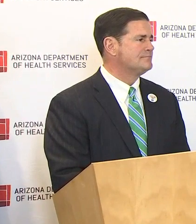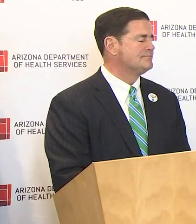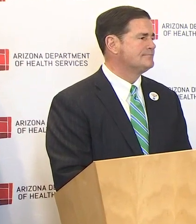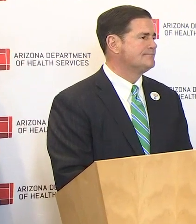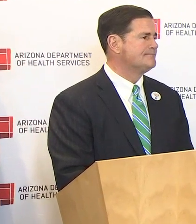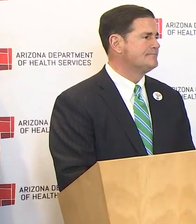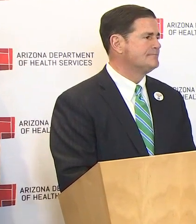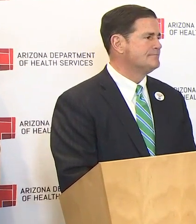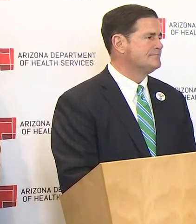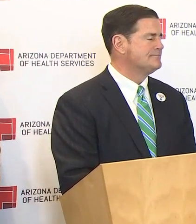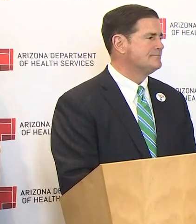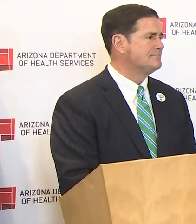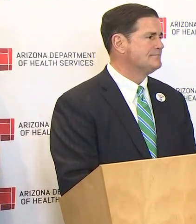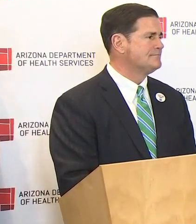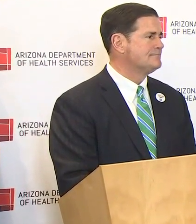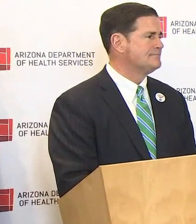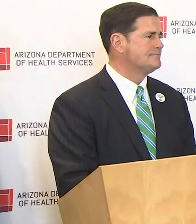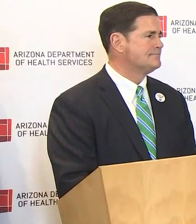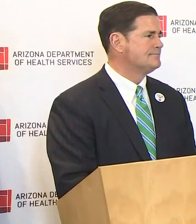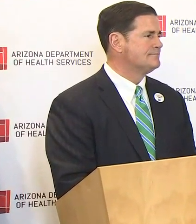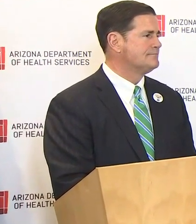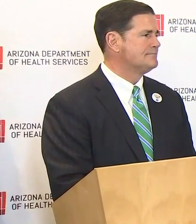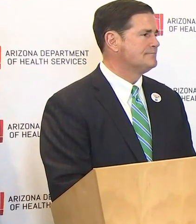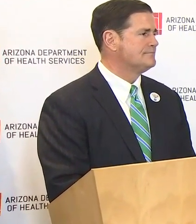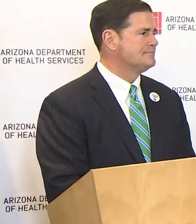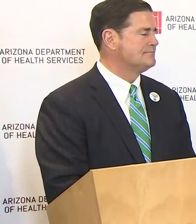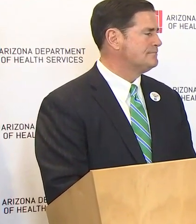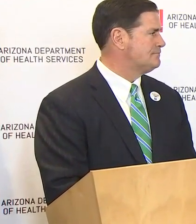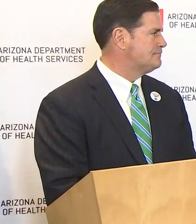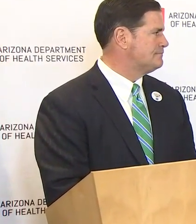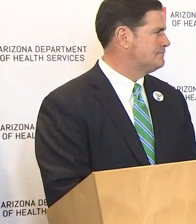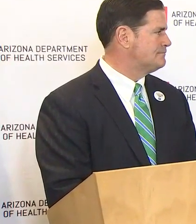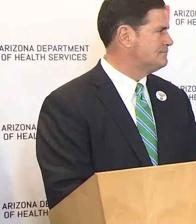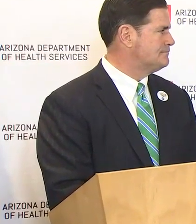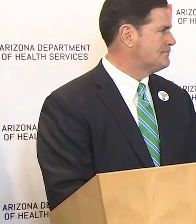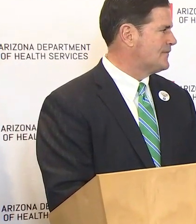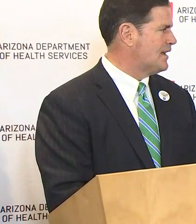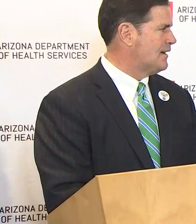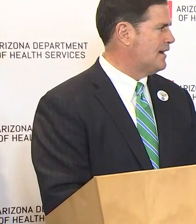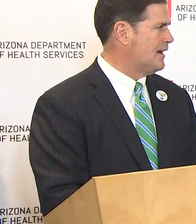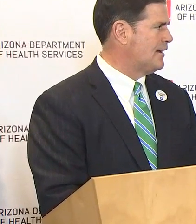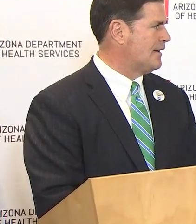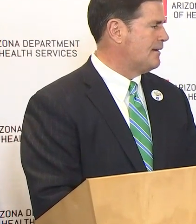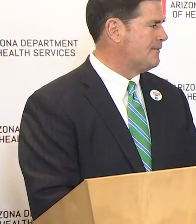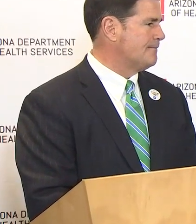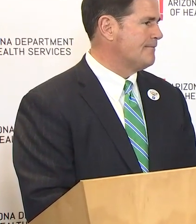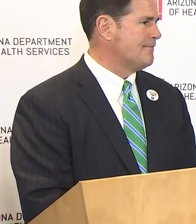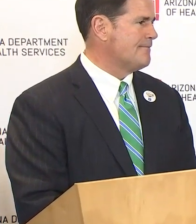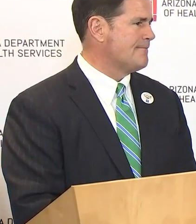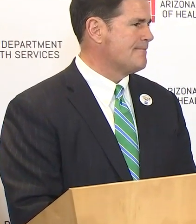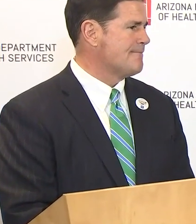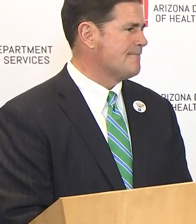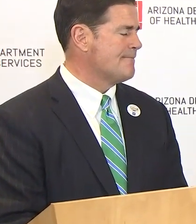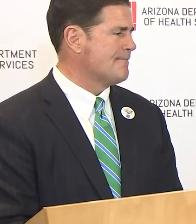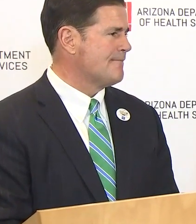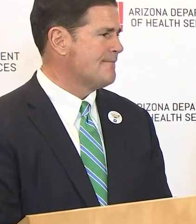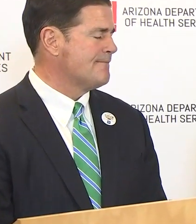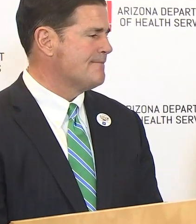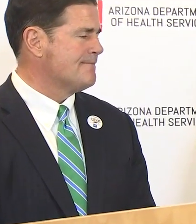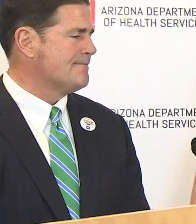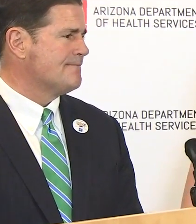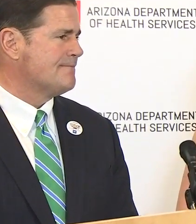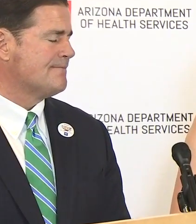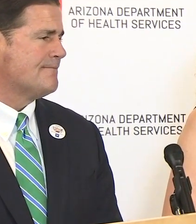community spread that you expect to go to into the tens of thousands? So Friday night, we announced that we